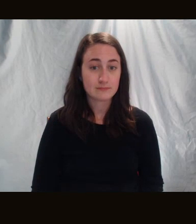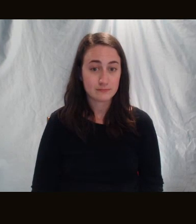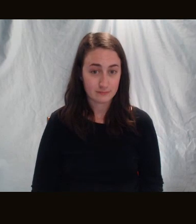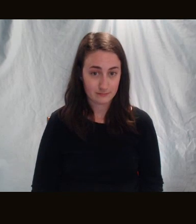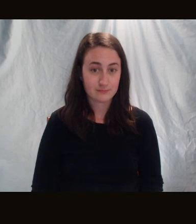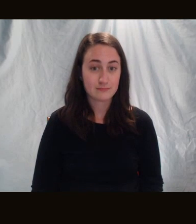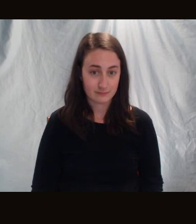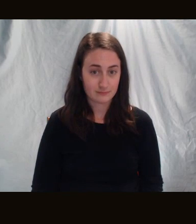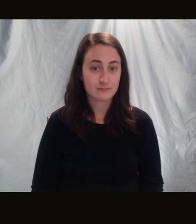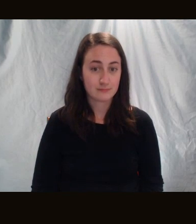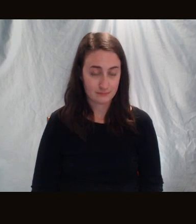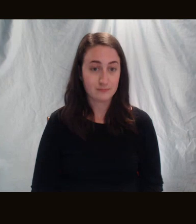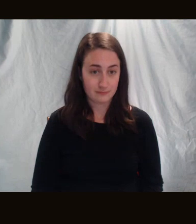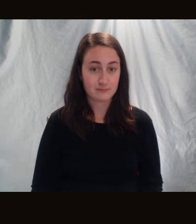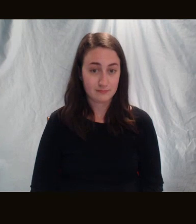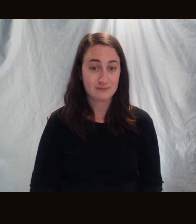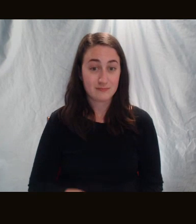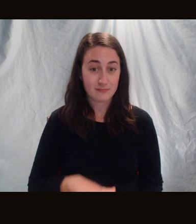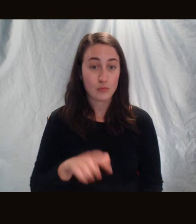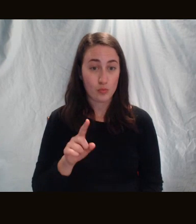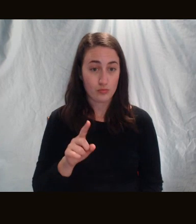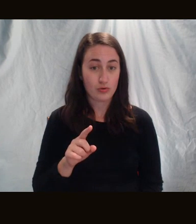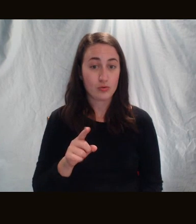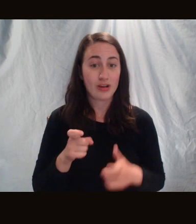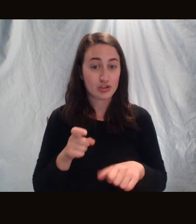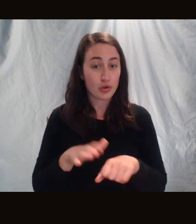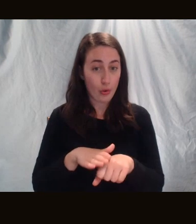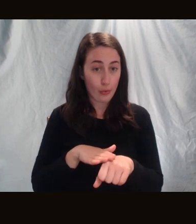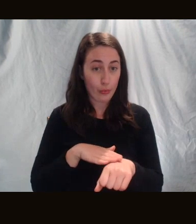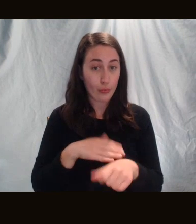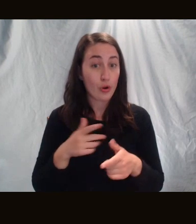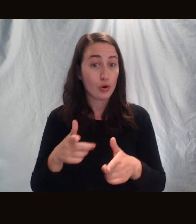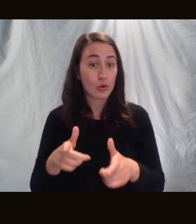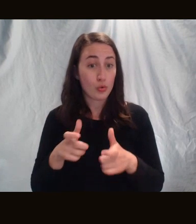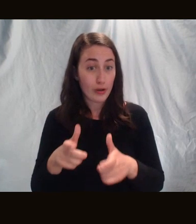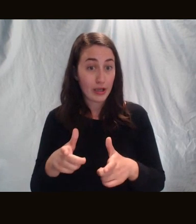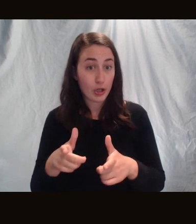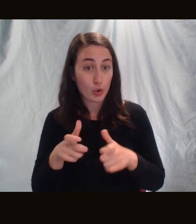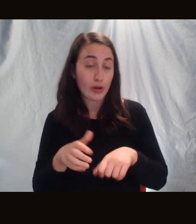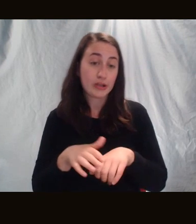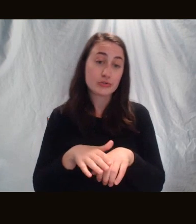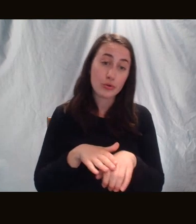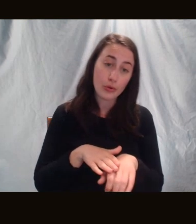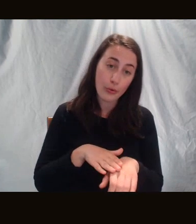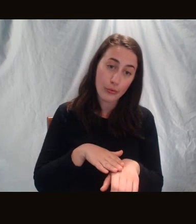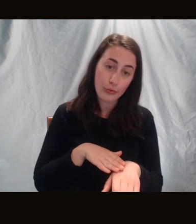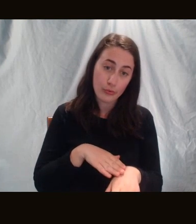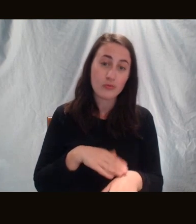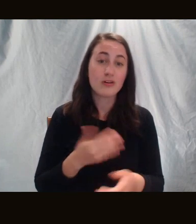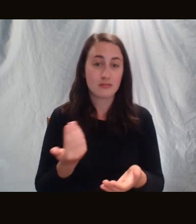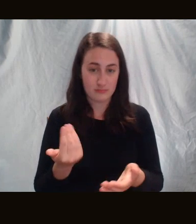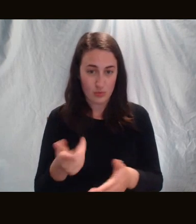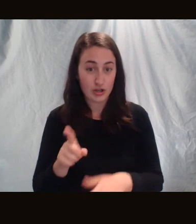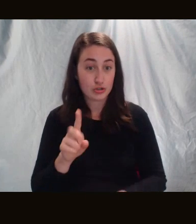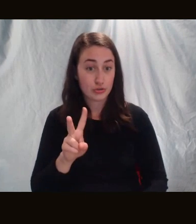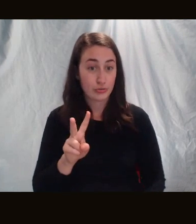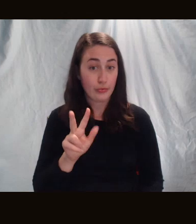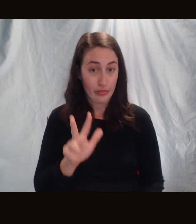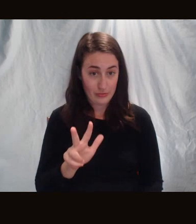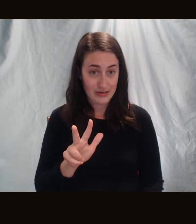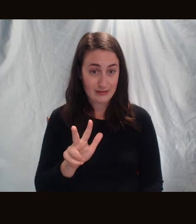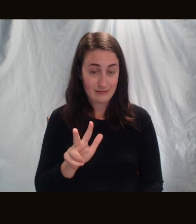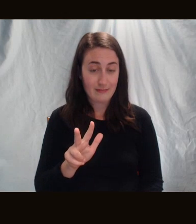Then right, left, right. Basic. Quick, quick. Slow is the rhythm. Quick, quick, slow. Let's go. 1,